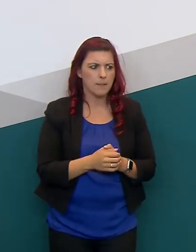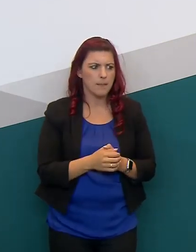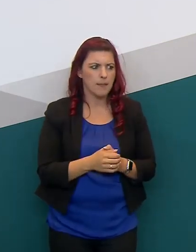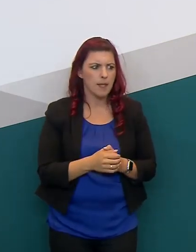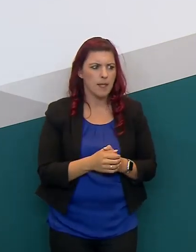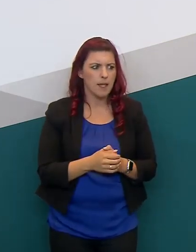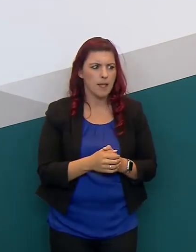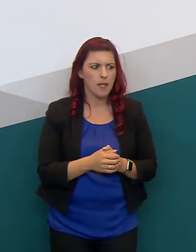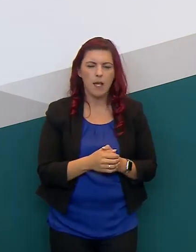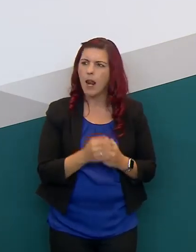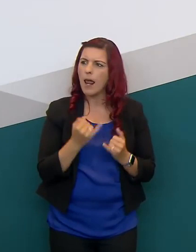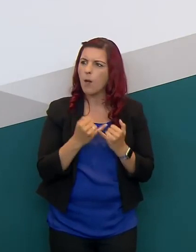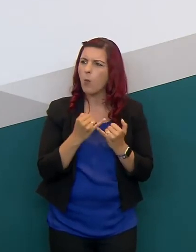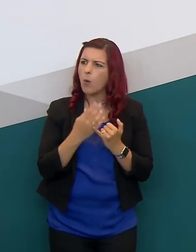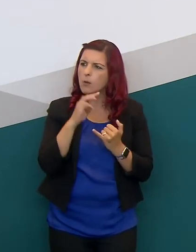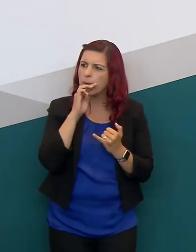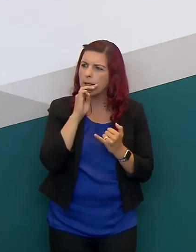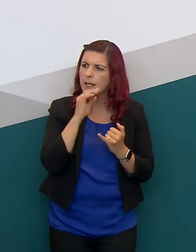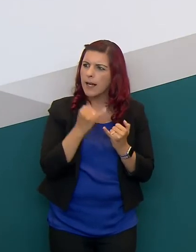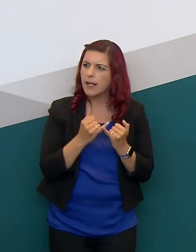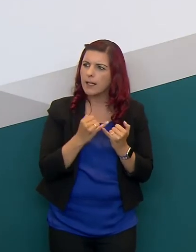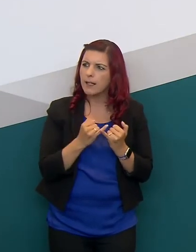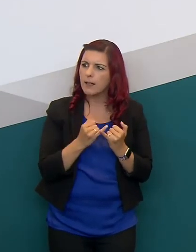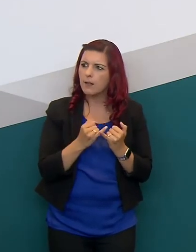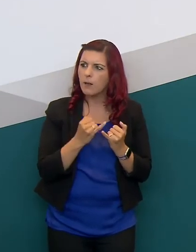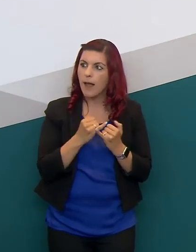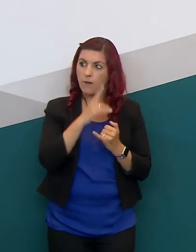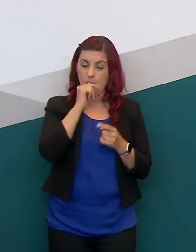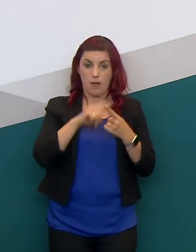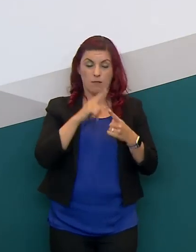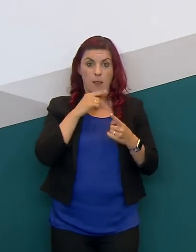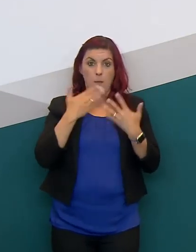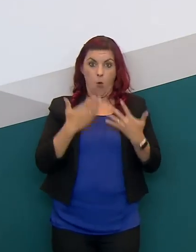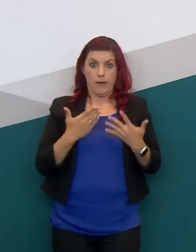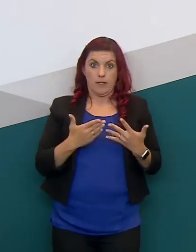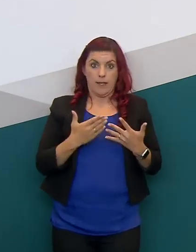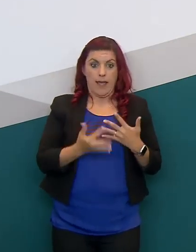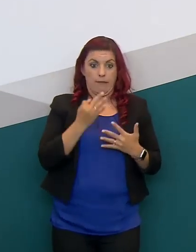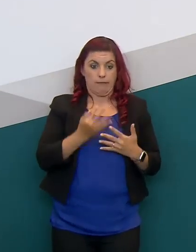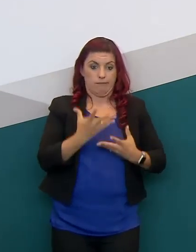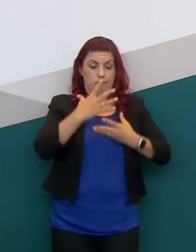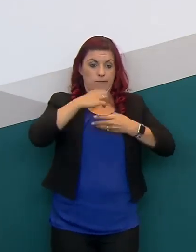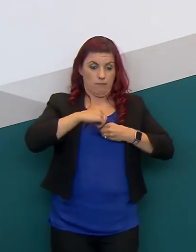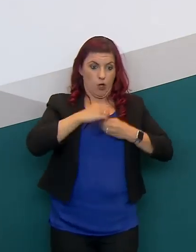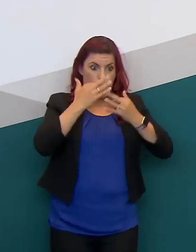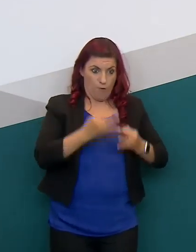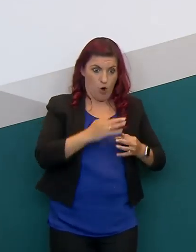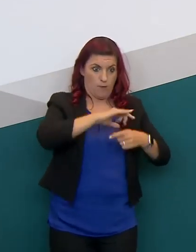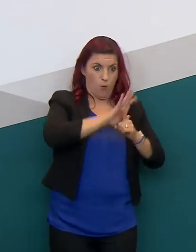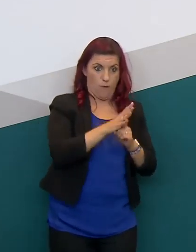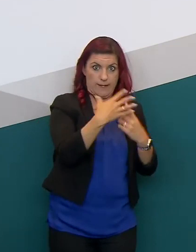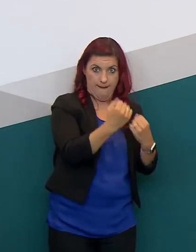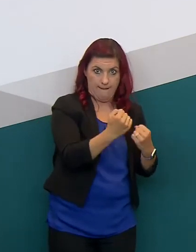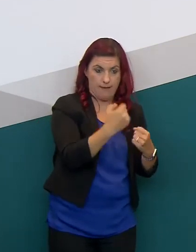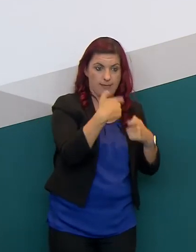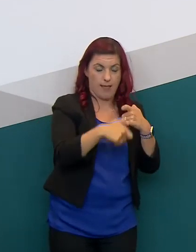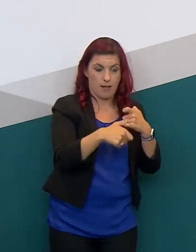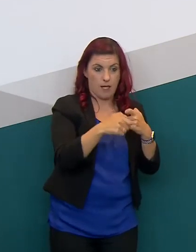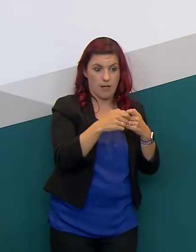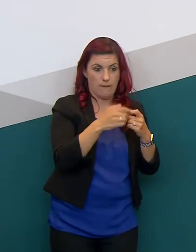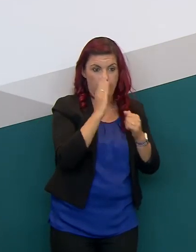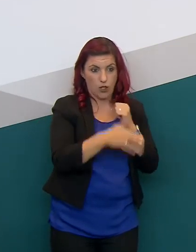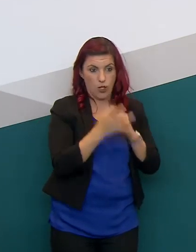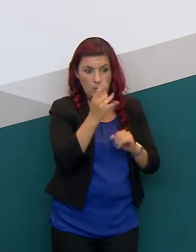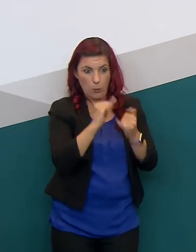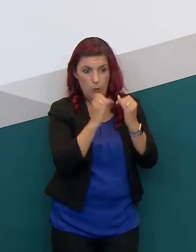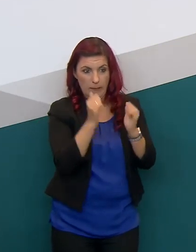Secondary and tertiary contacts? So, confirmed cases? Yes, so rather than just testing close contacts of confirmed cases, testing their contacts, the contacts of all